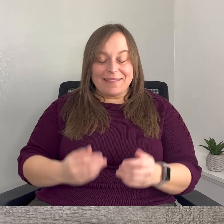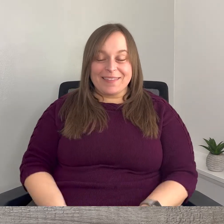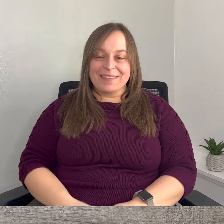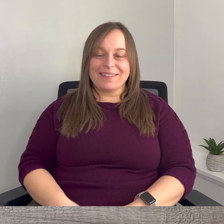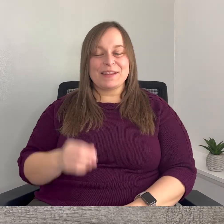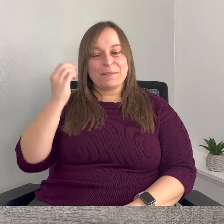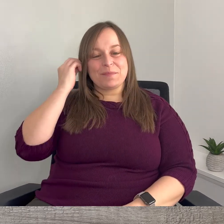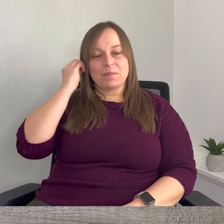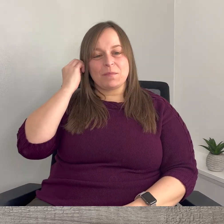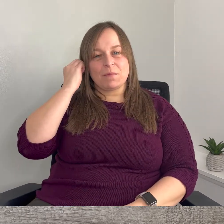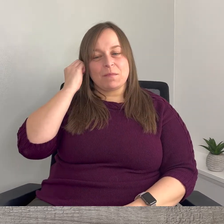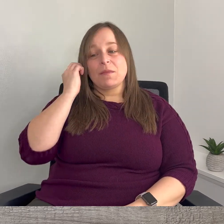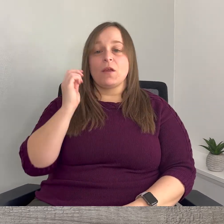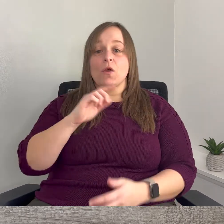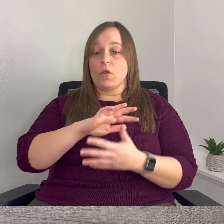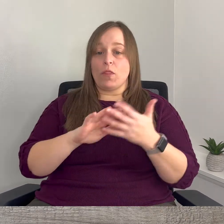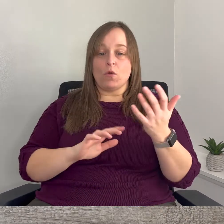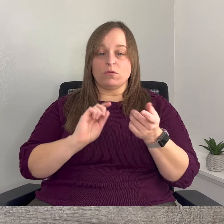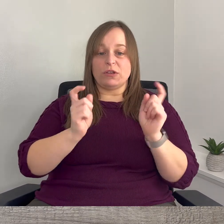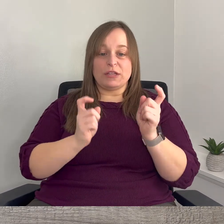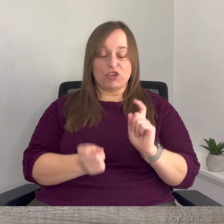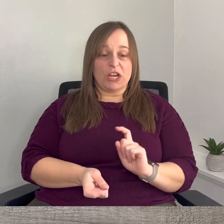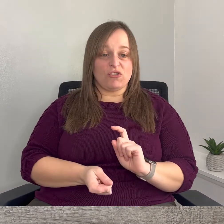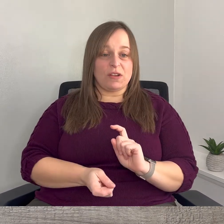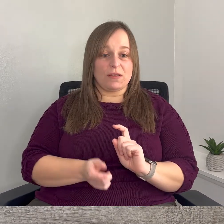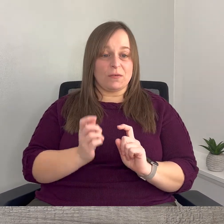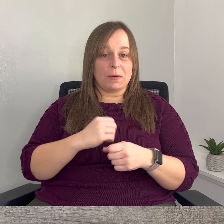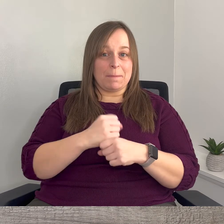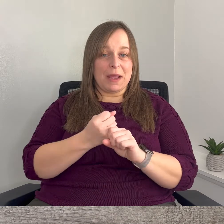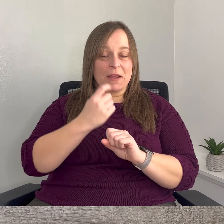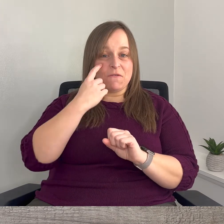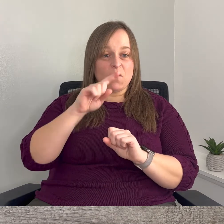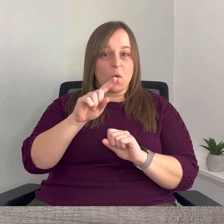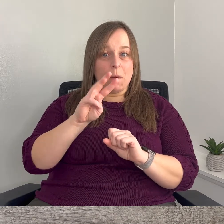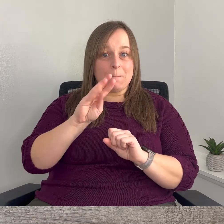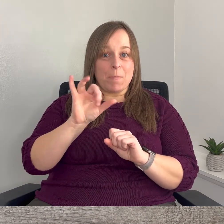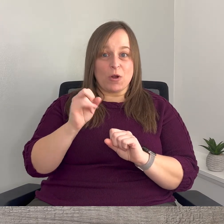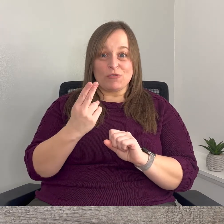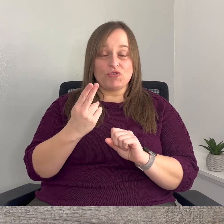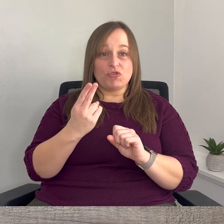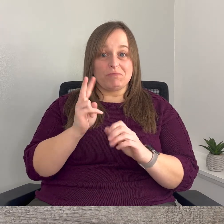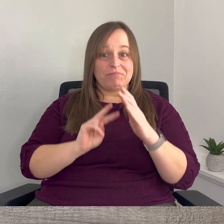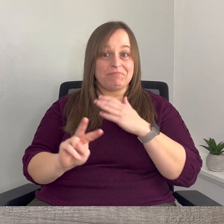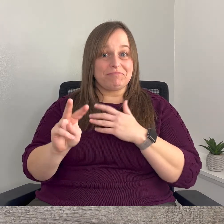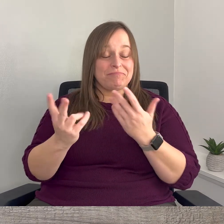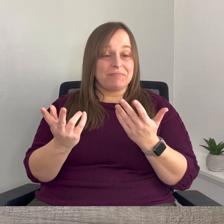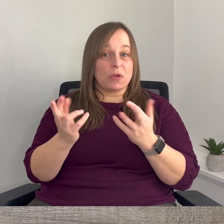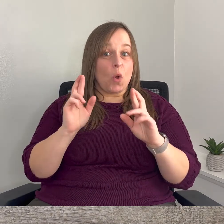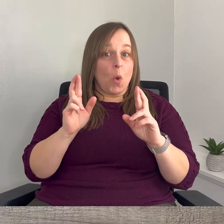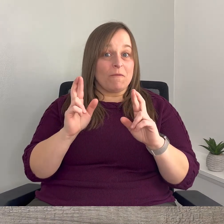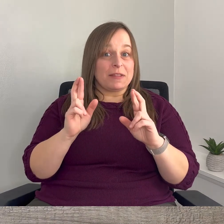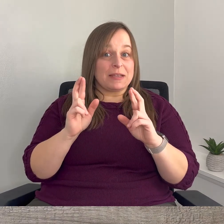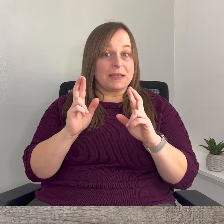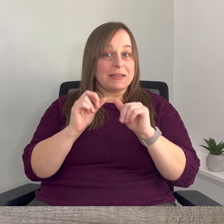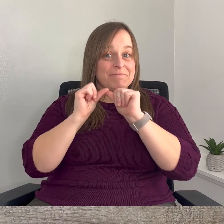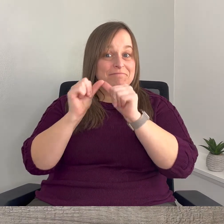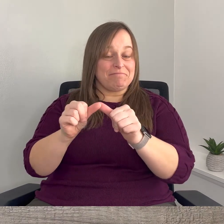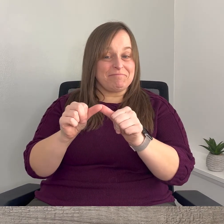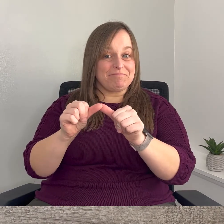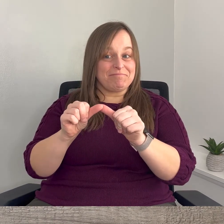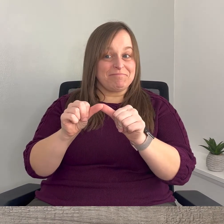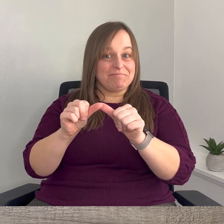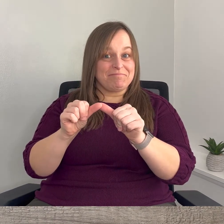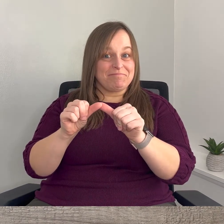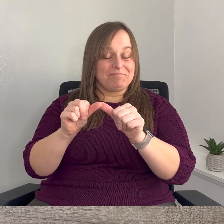quite honestly. So yeah, those are the changes that we made for March. Hopefully we'll be